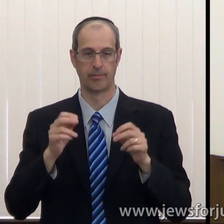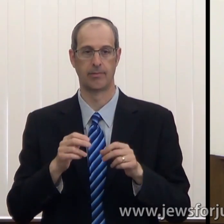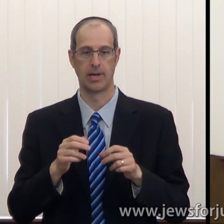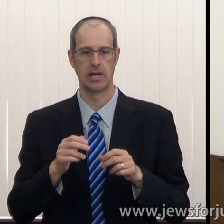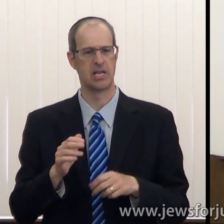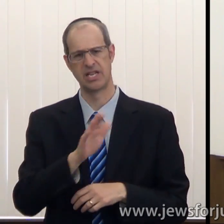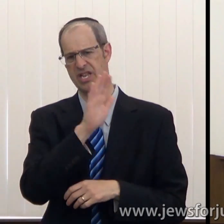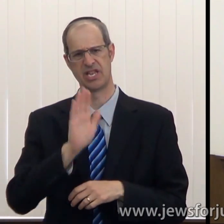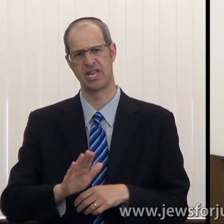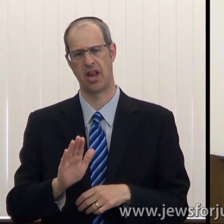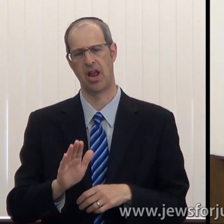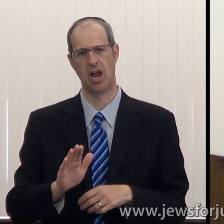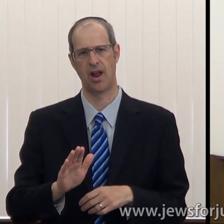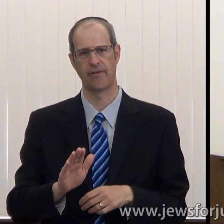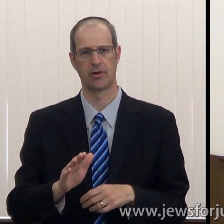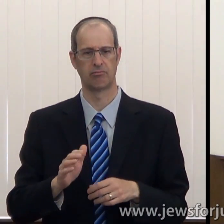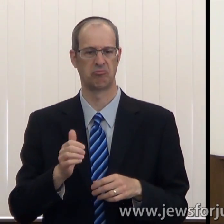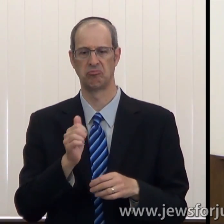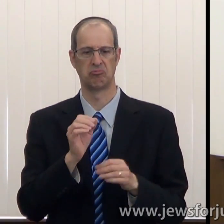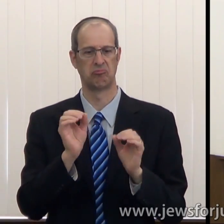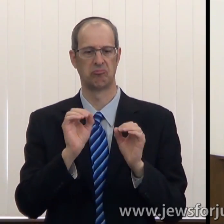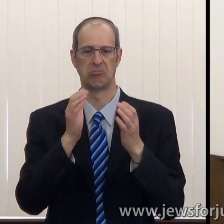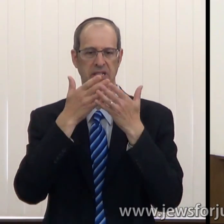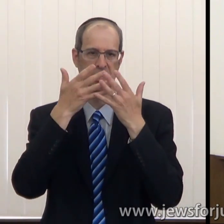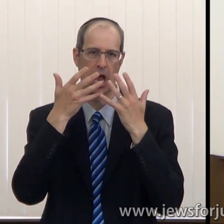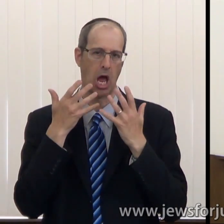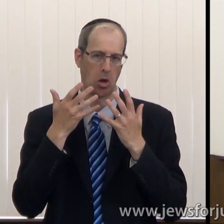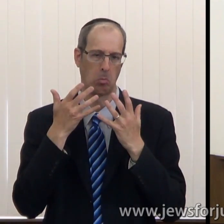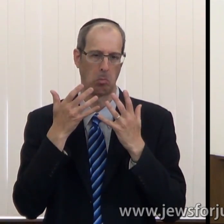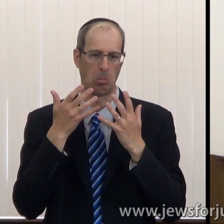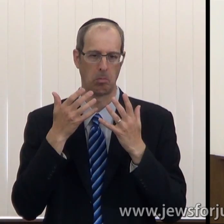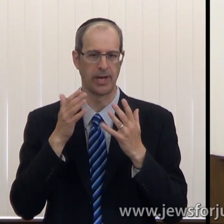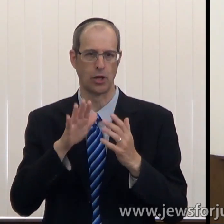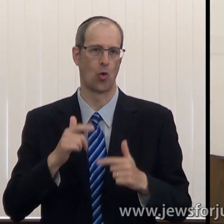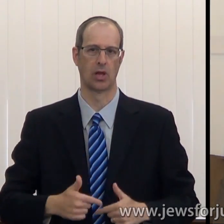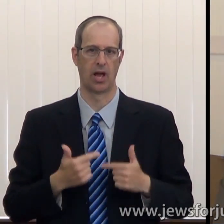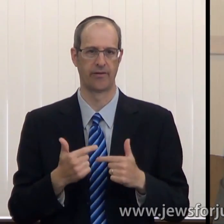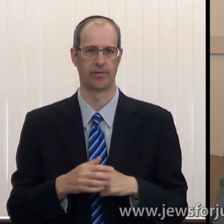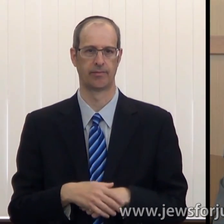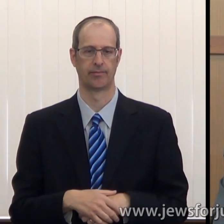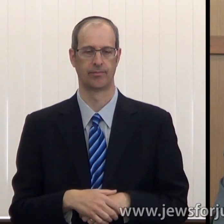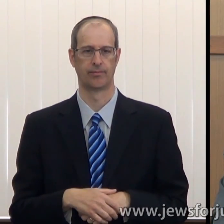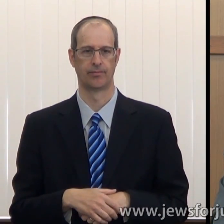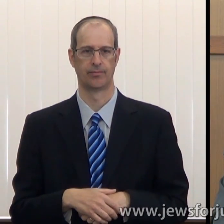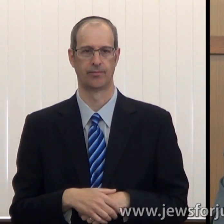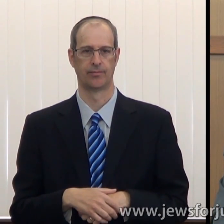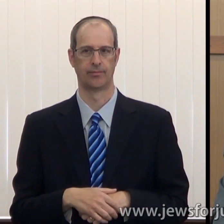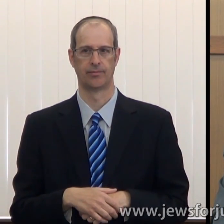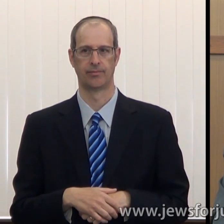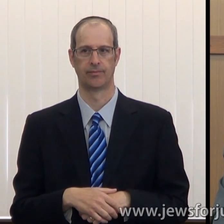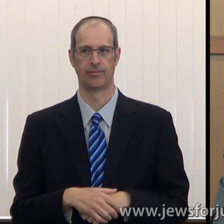there can never be sadness in your life.